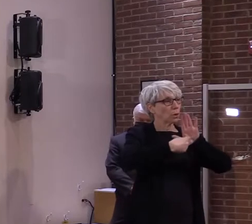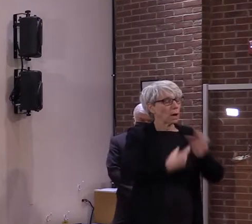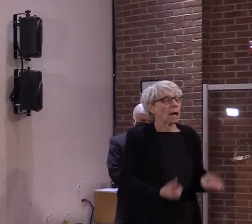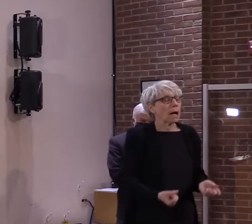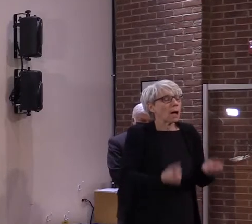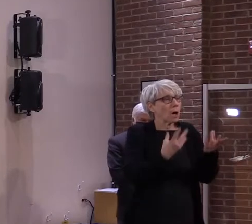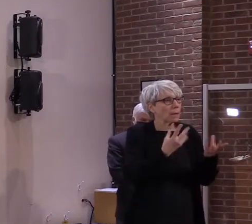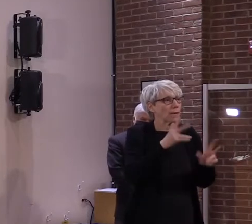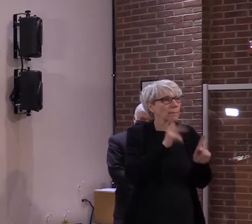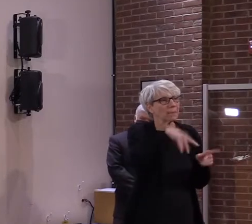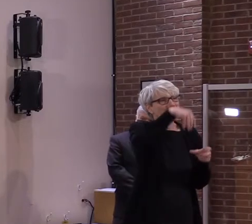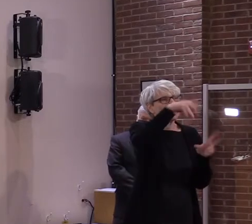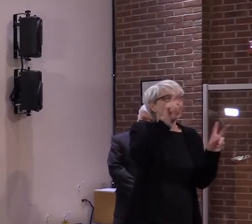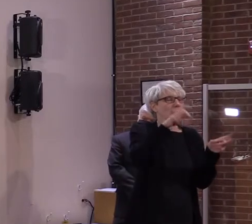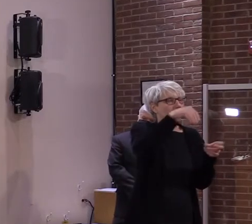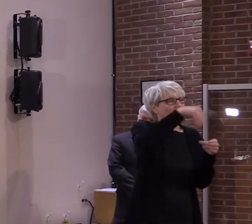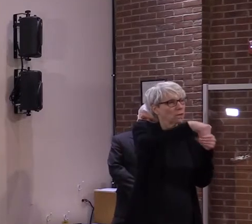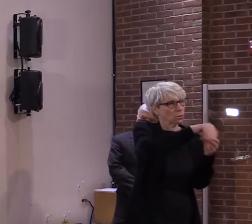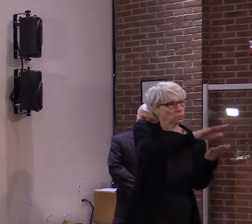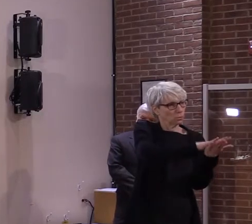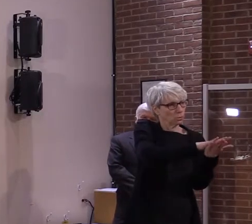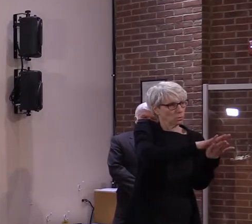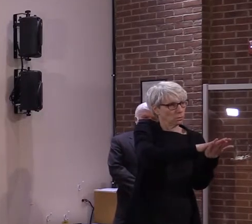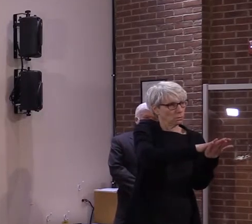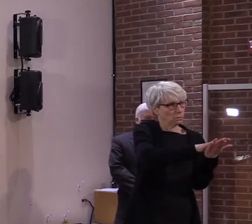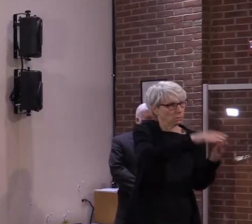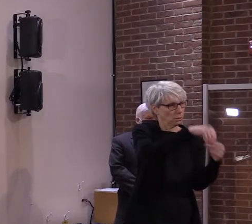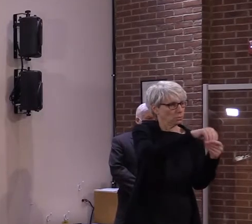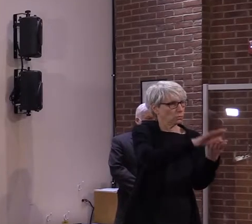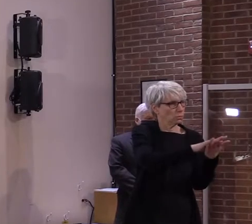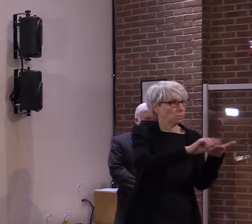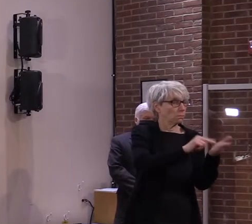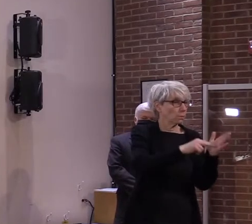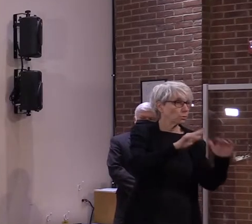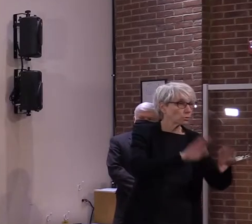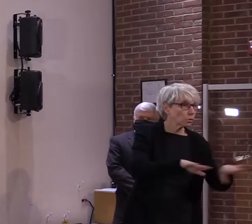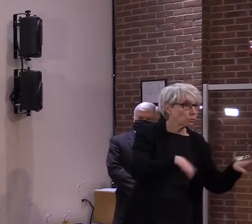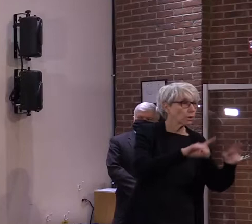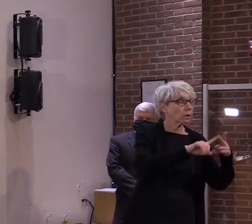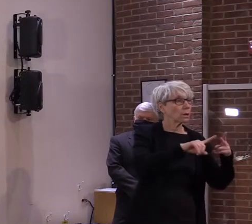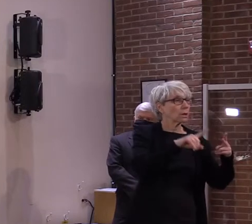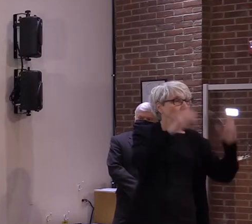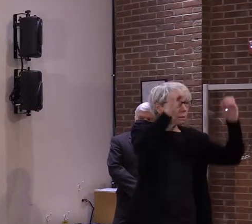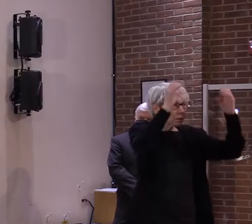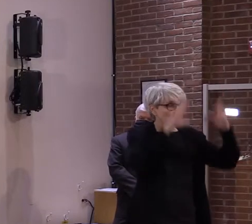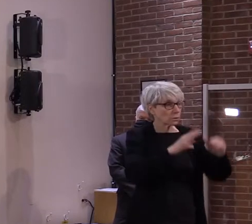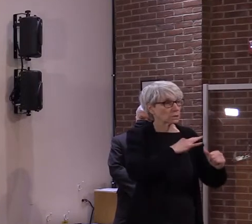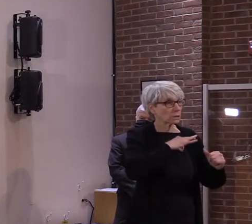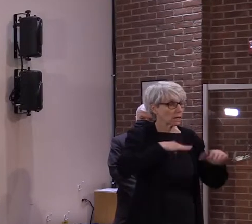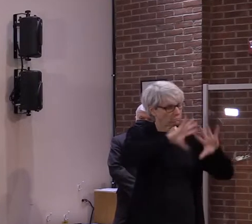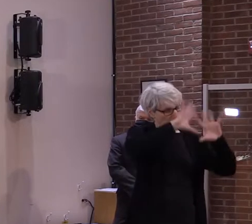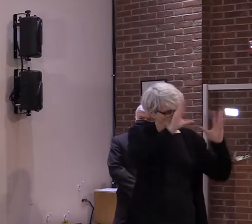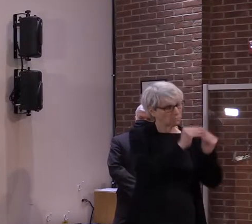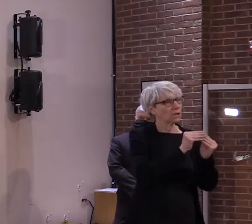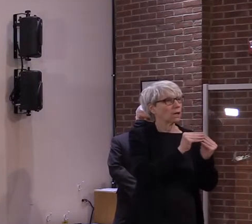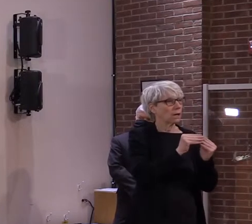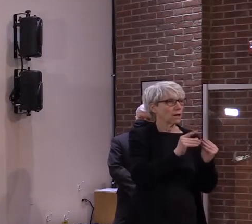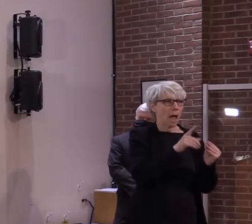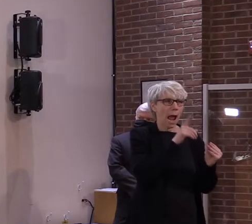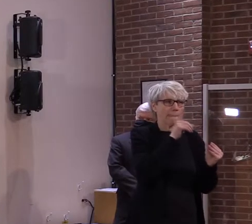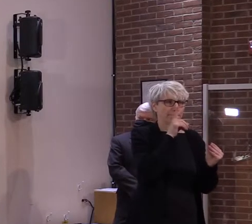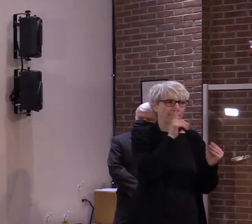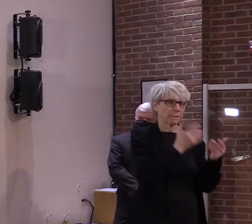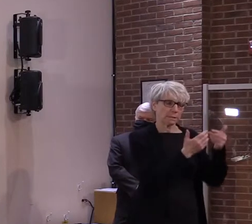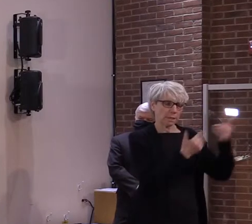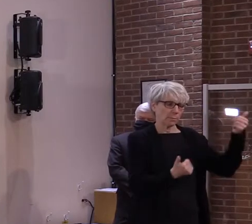school. So it wouldn't only include students, it would include faculty or staff that had a positive case in the school. But you can look at that as a good proxy for,